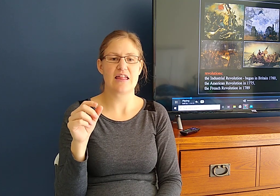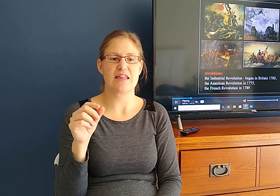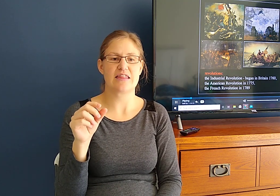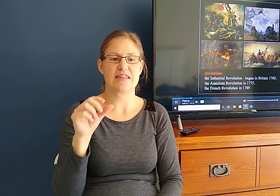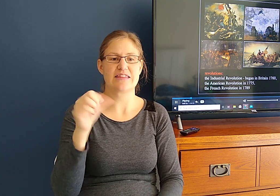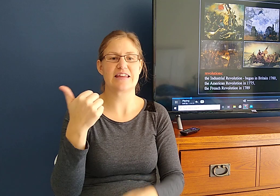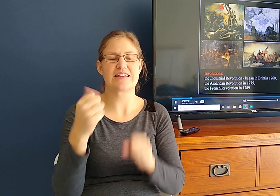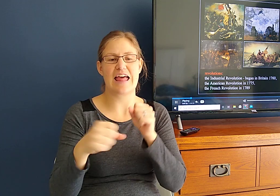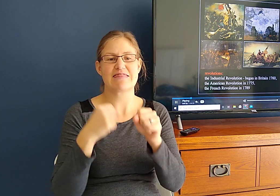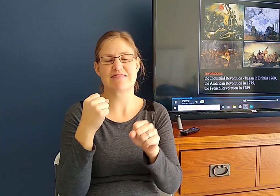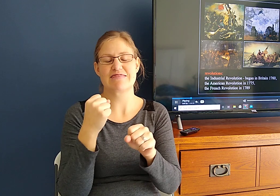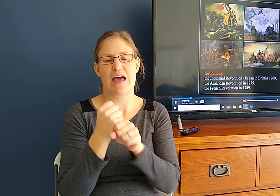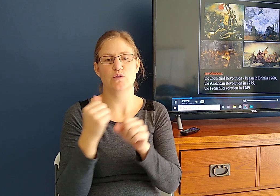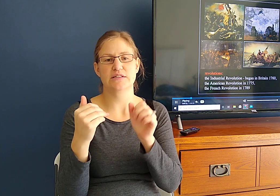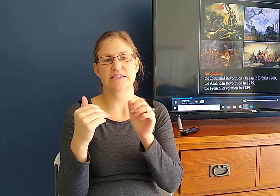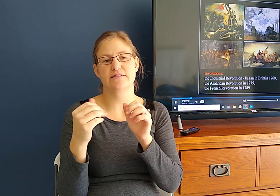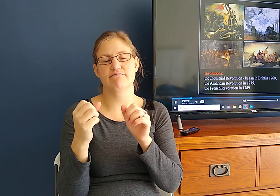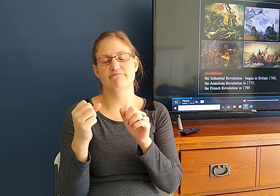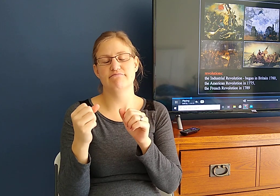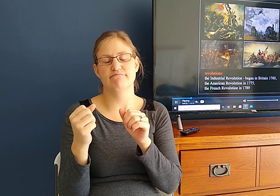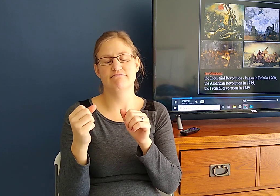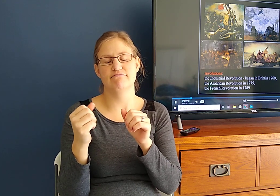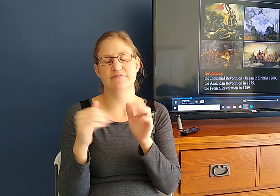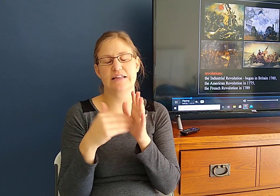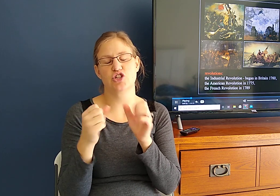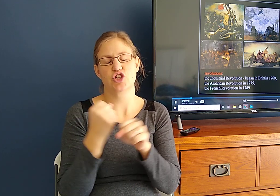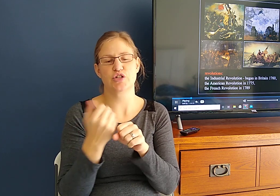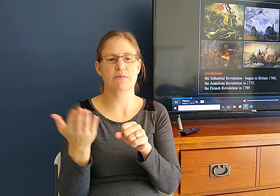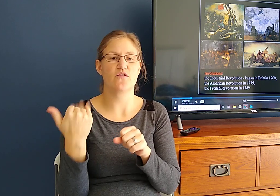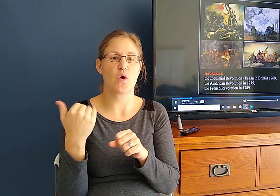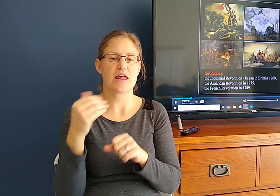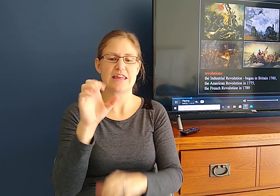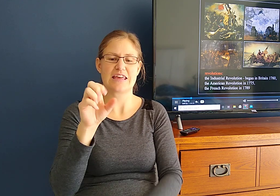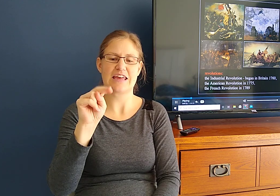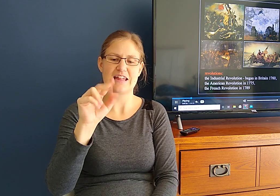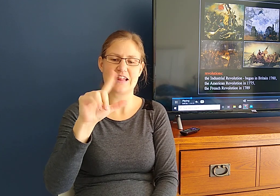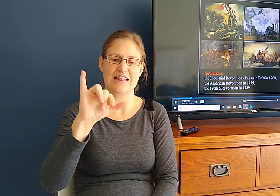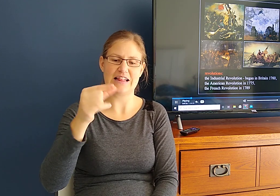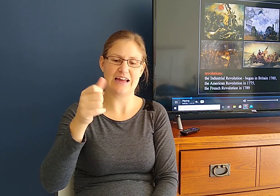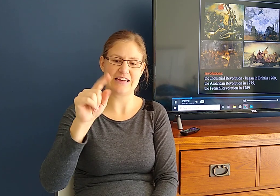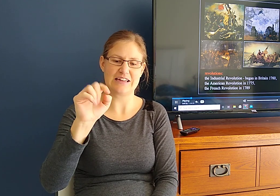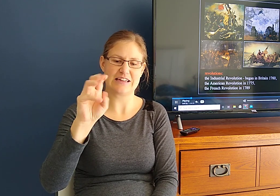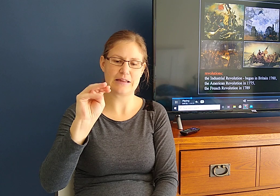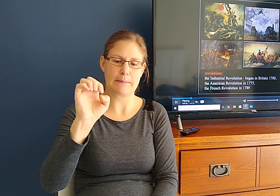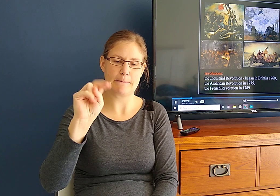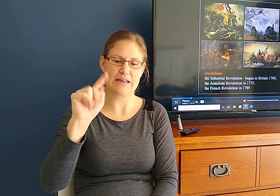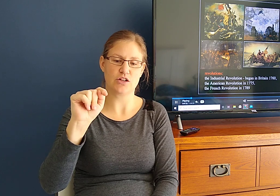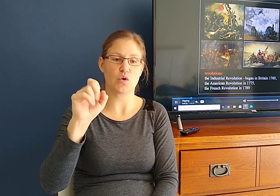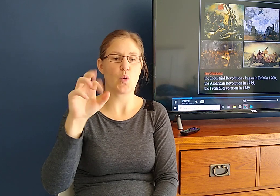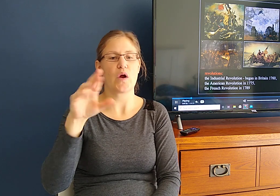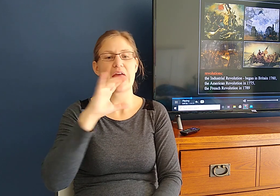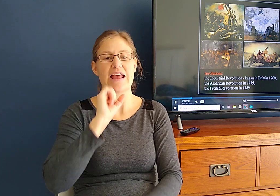10,000 years earlier. The Enlightenment, or Age of Reason, as the 18th century had been called,